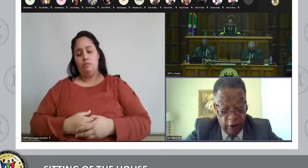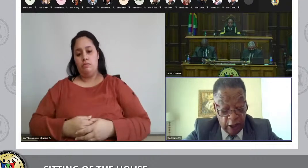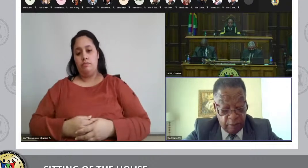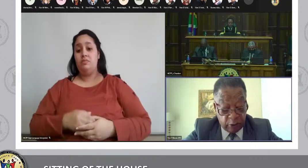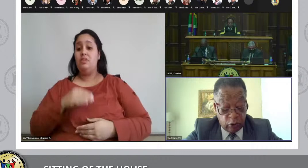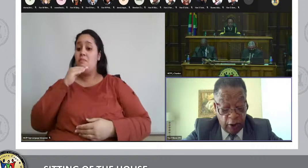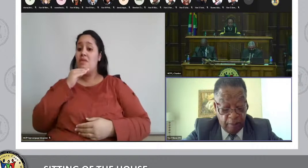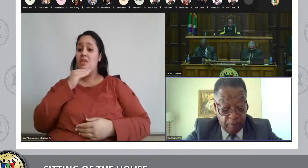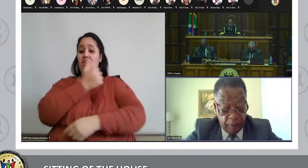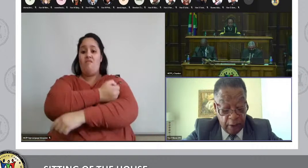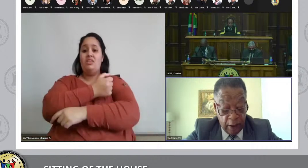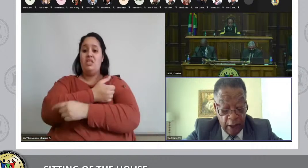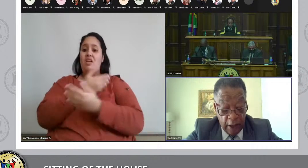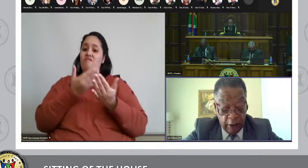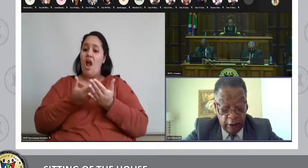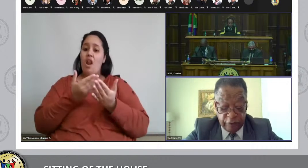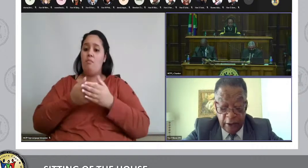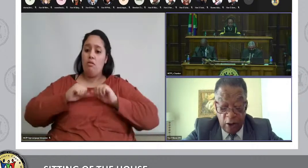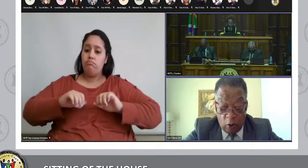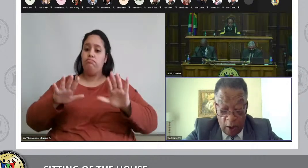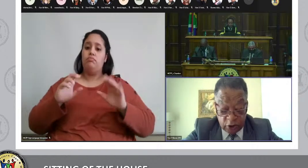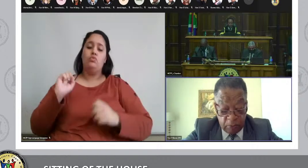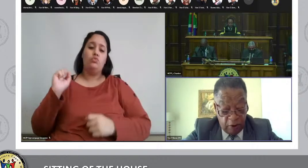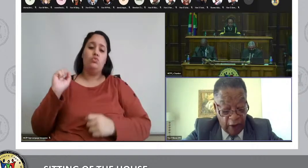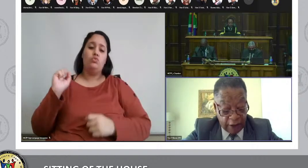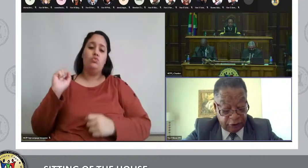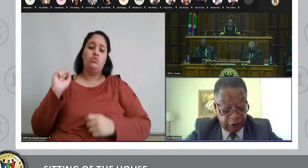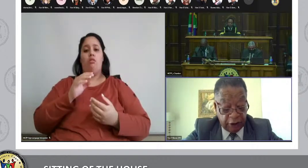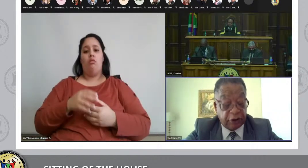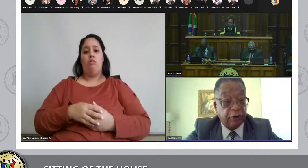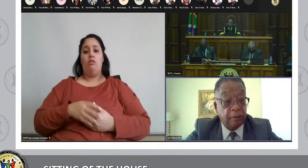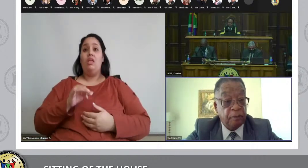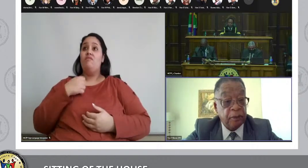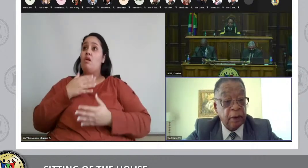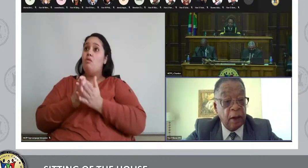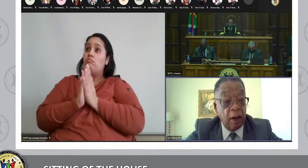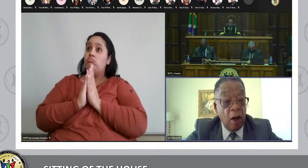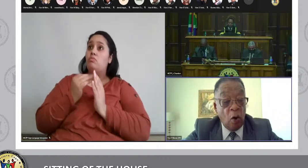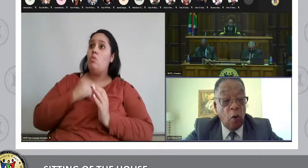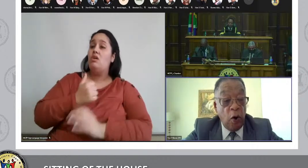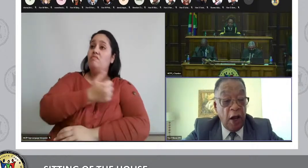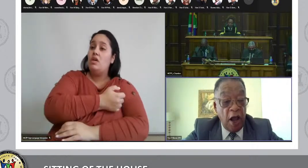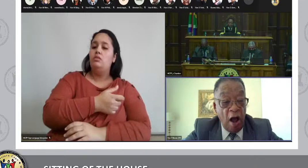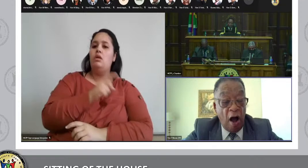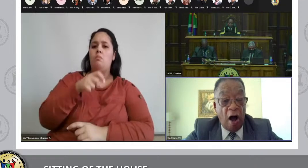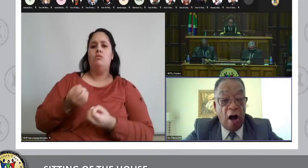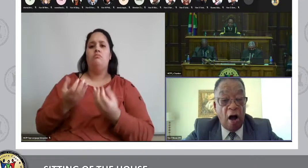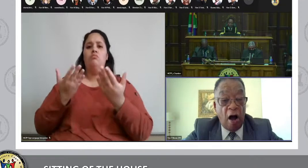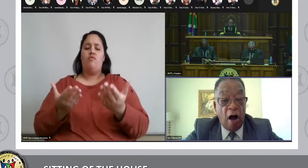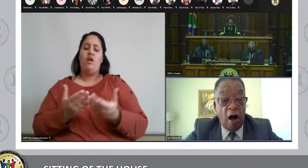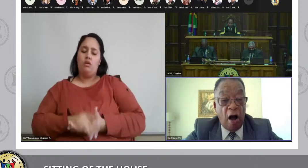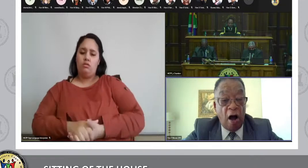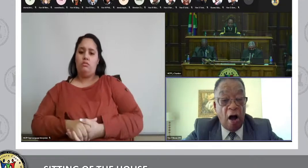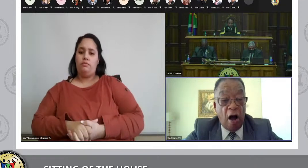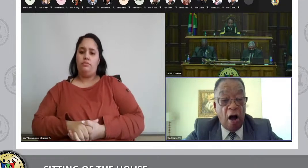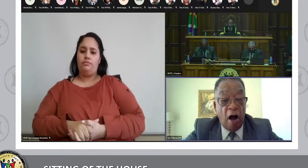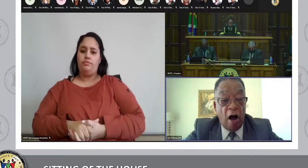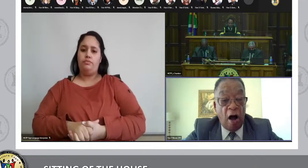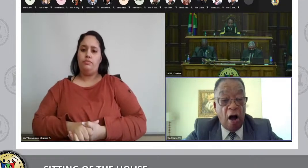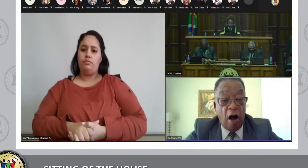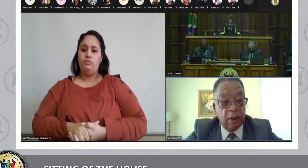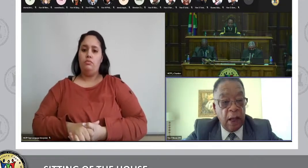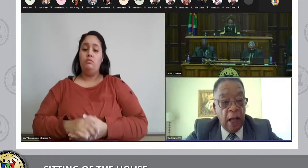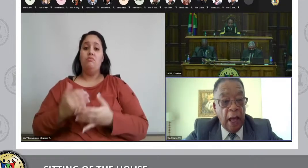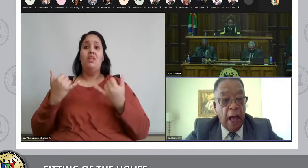be made available to them if they request to be vaccinated. We are in a